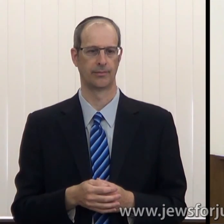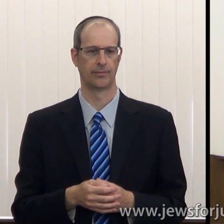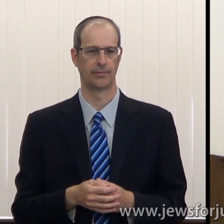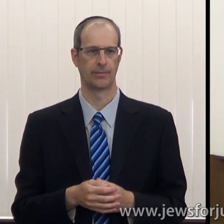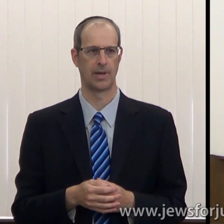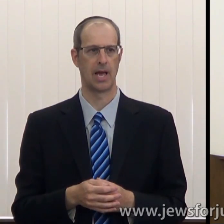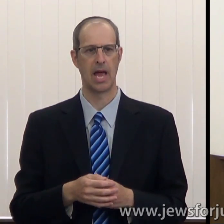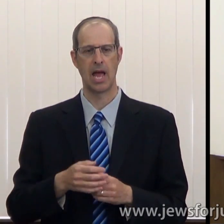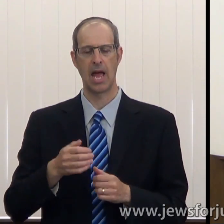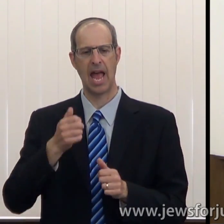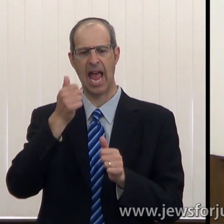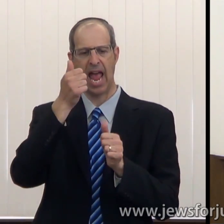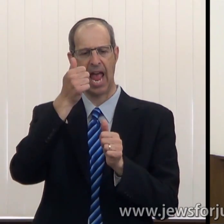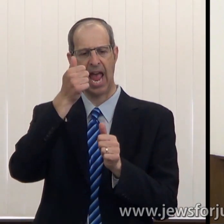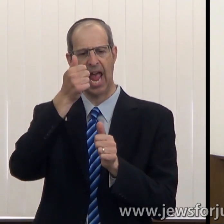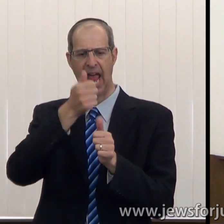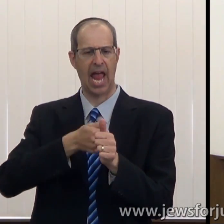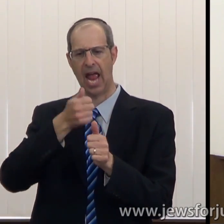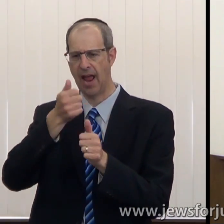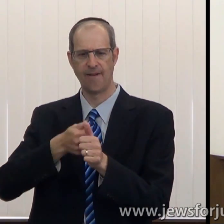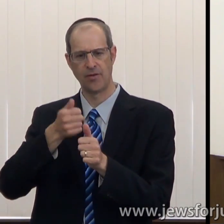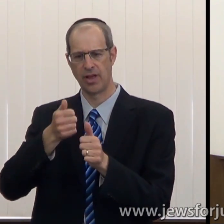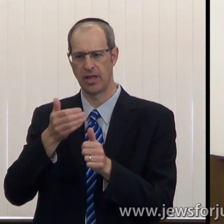For everything else that was created,